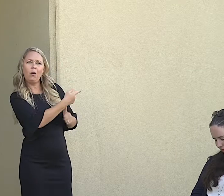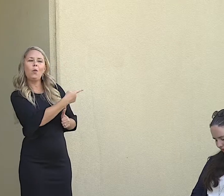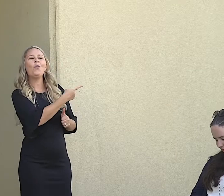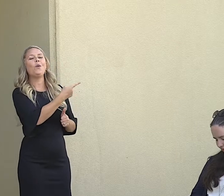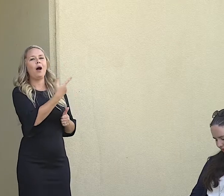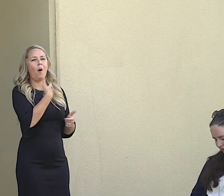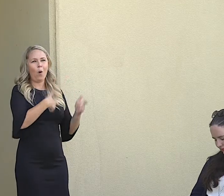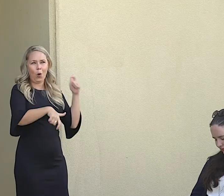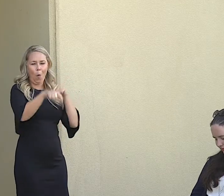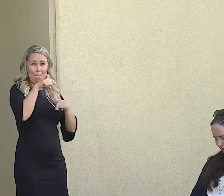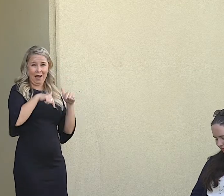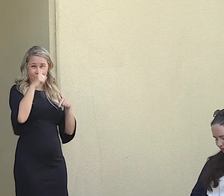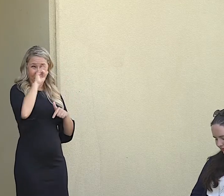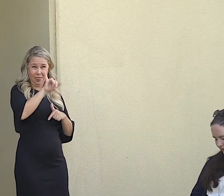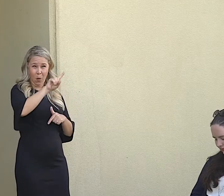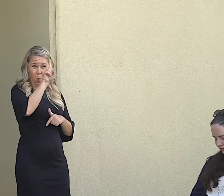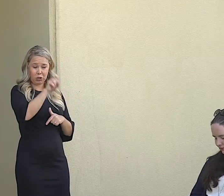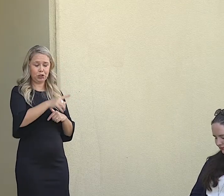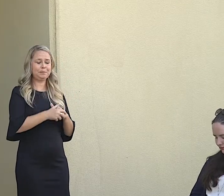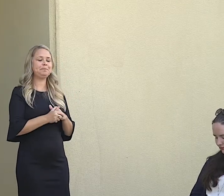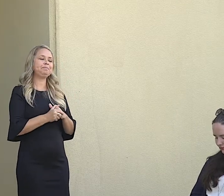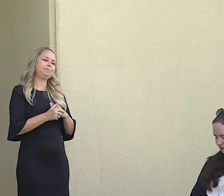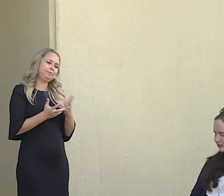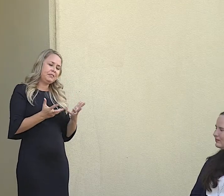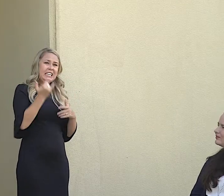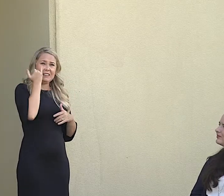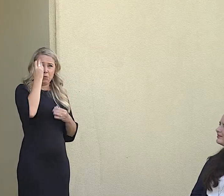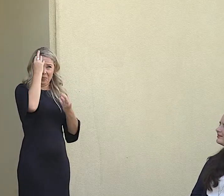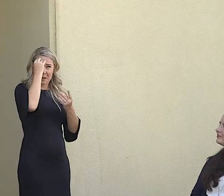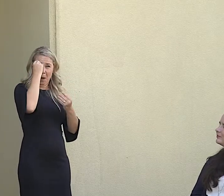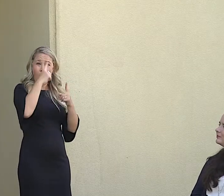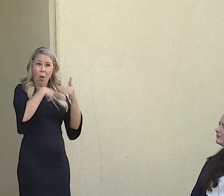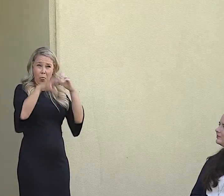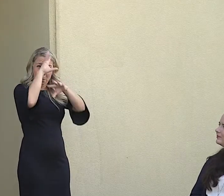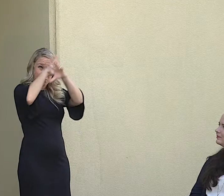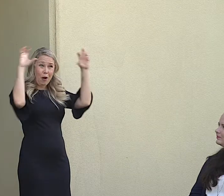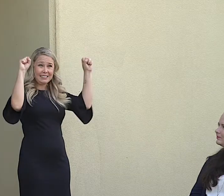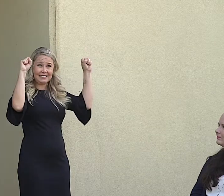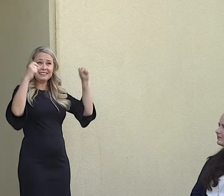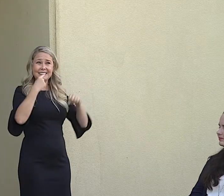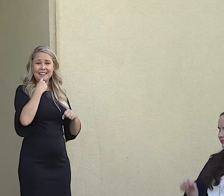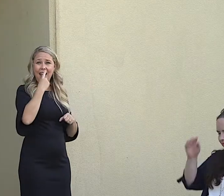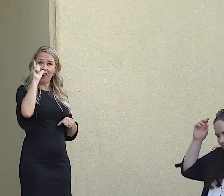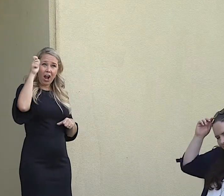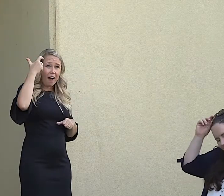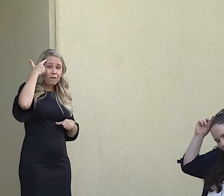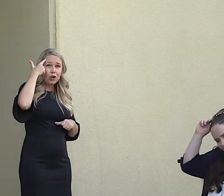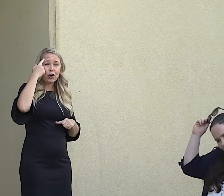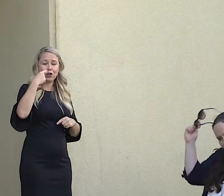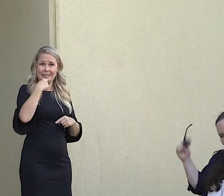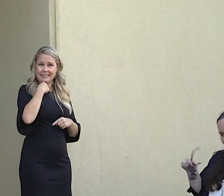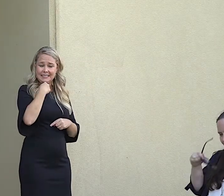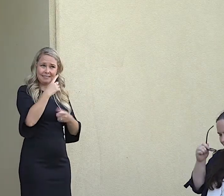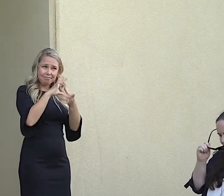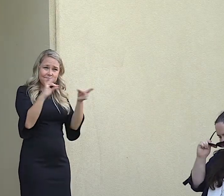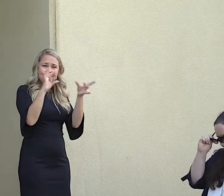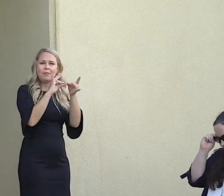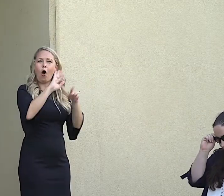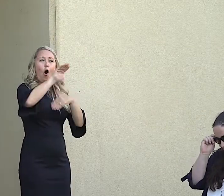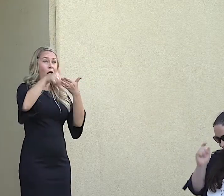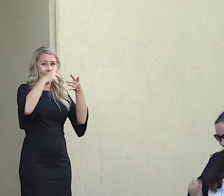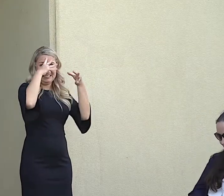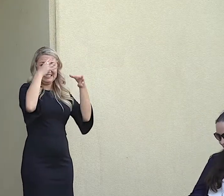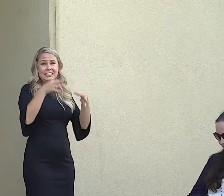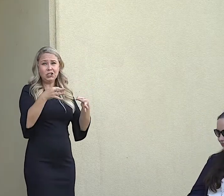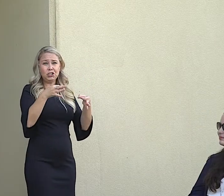I'd like to go back to for that question is, if you think about what the president has said and what the governor has said, all of these